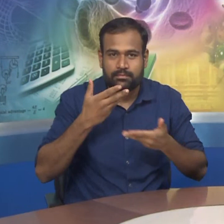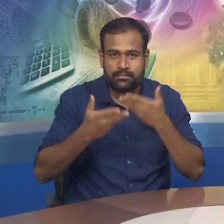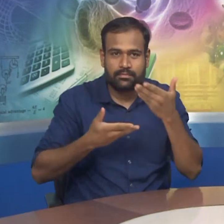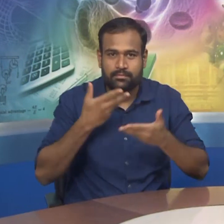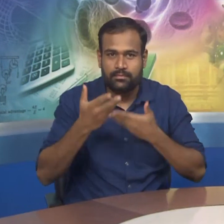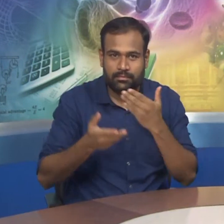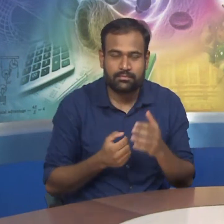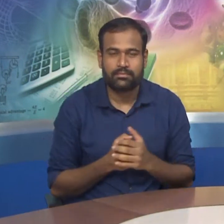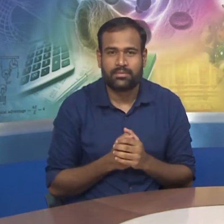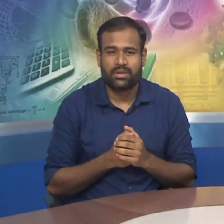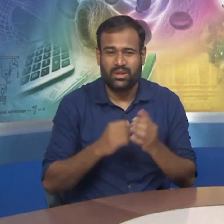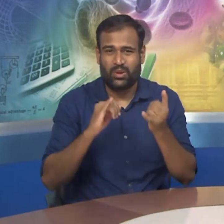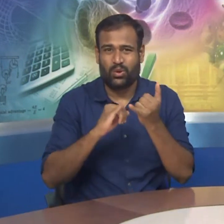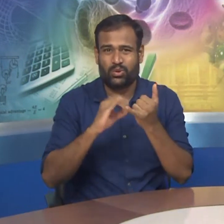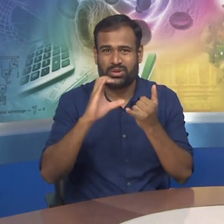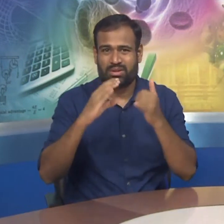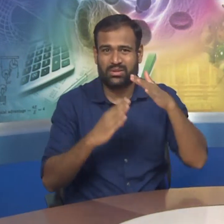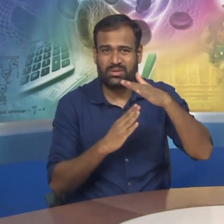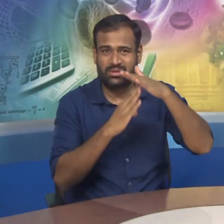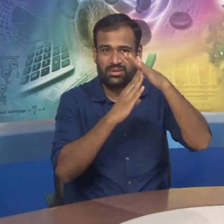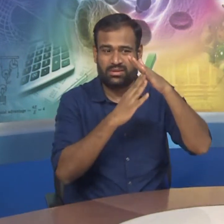Let us get started again.